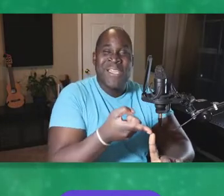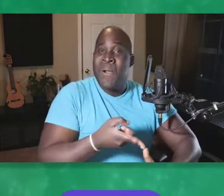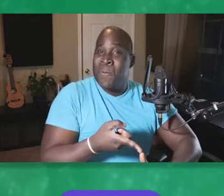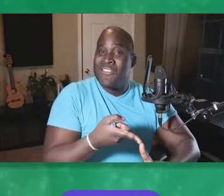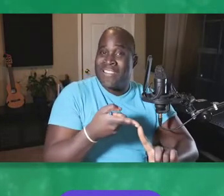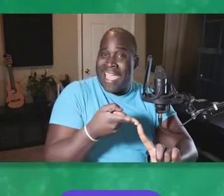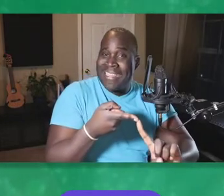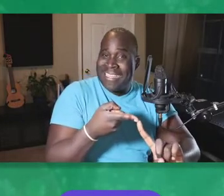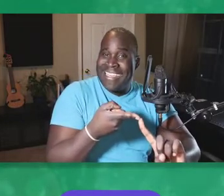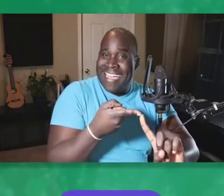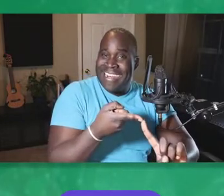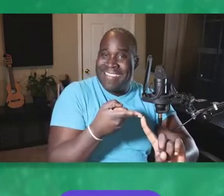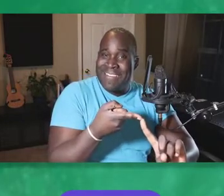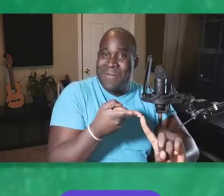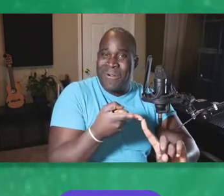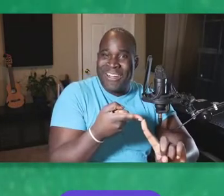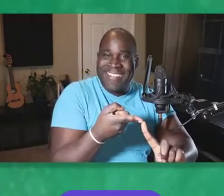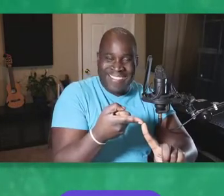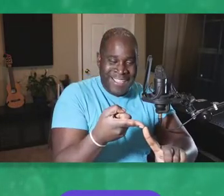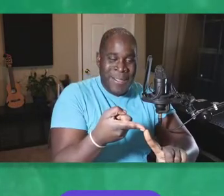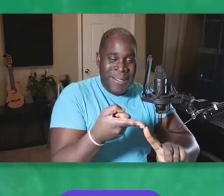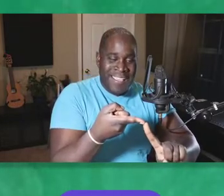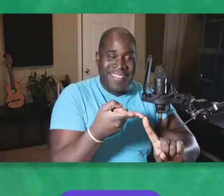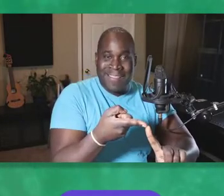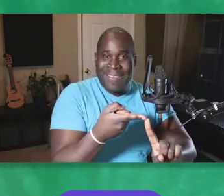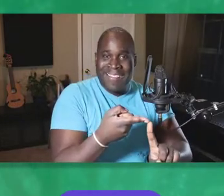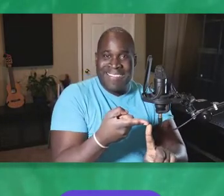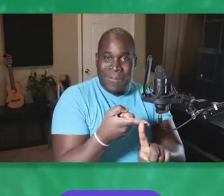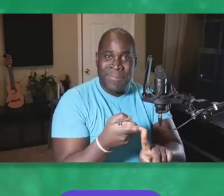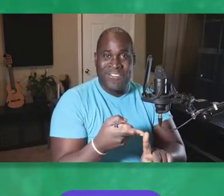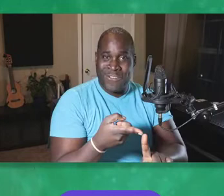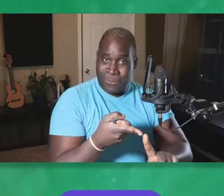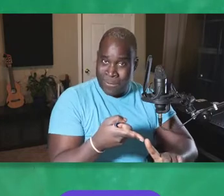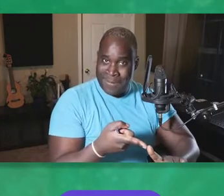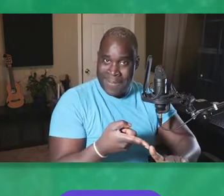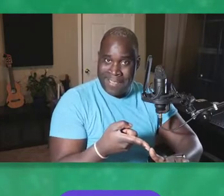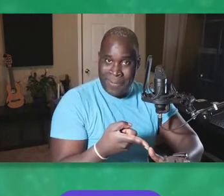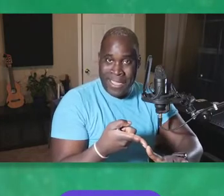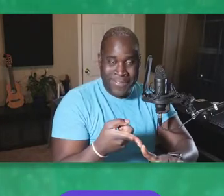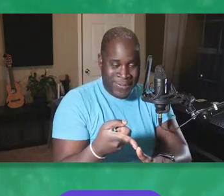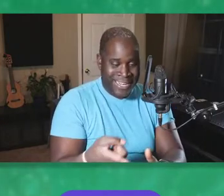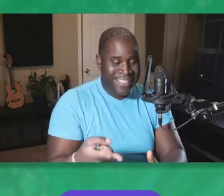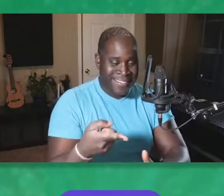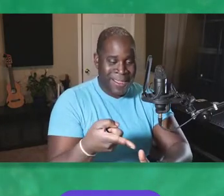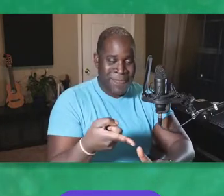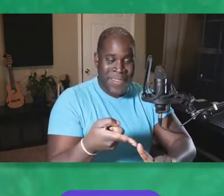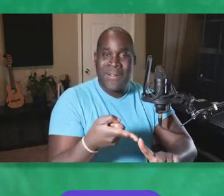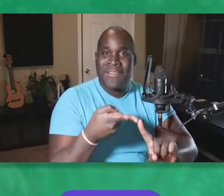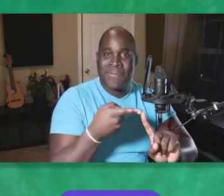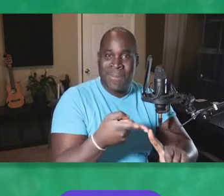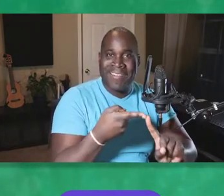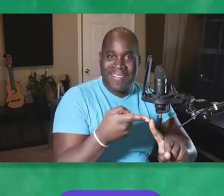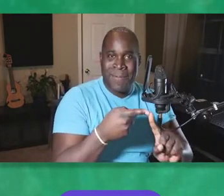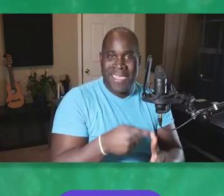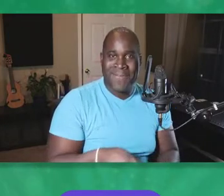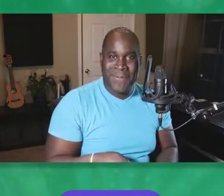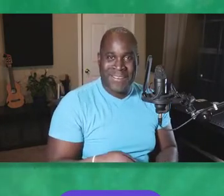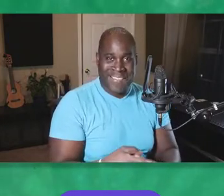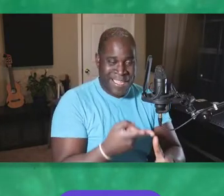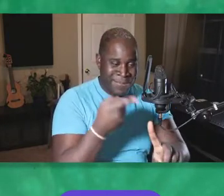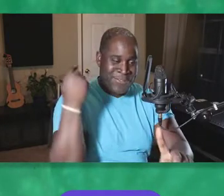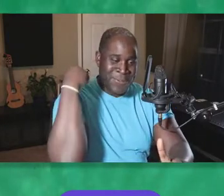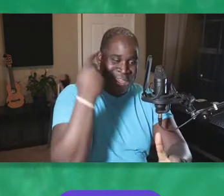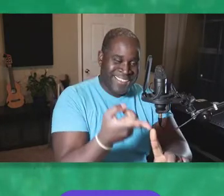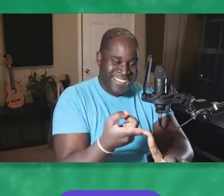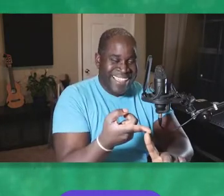this, which technically kind of still works. It's still an until, but it's just a really fancy way of doing it. It's like a very spicy way of doing it.